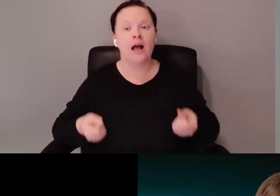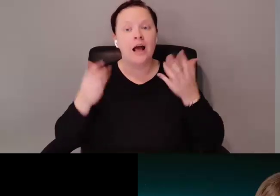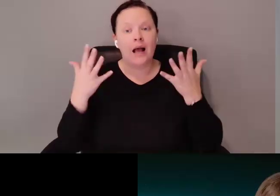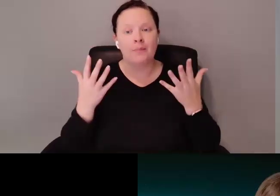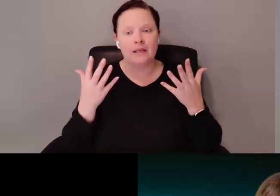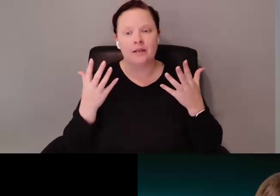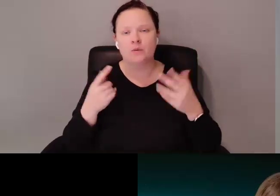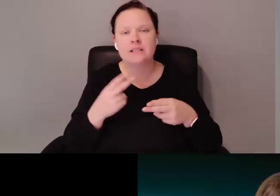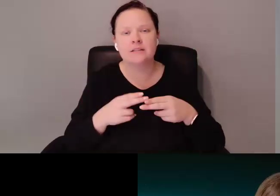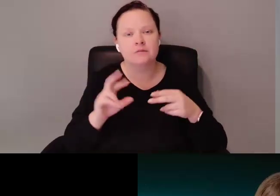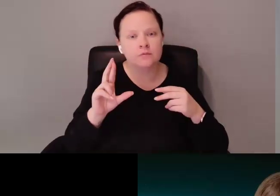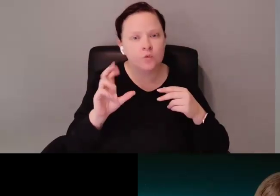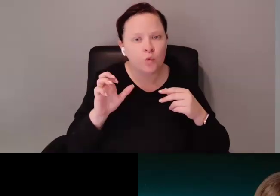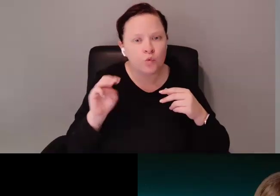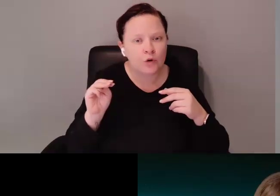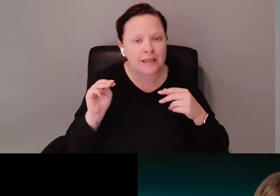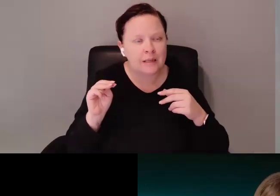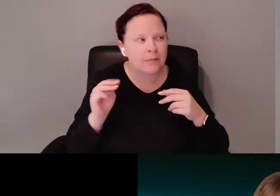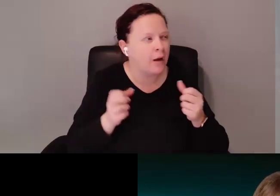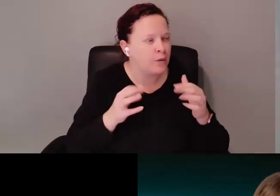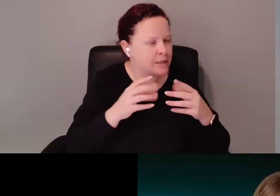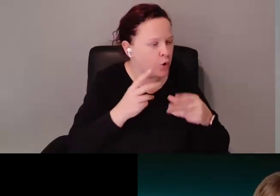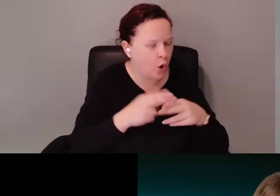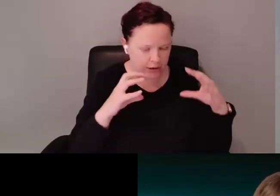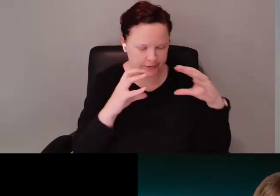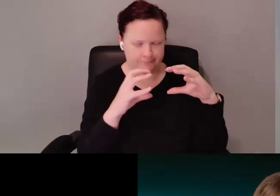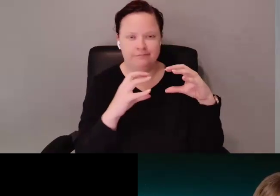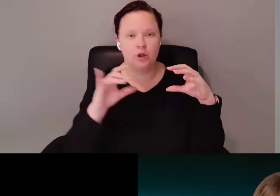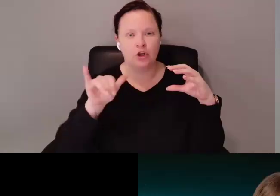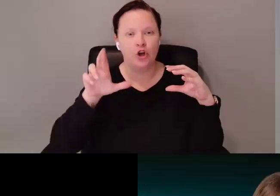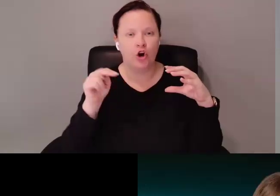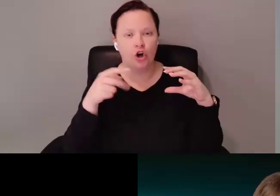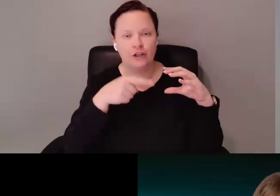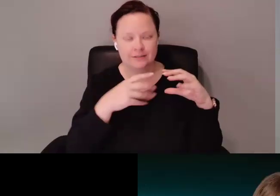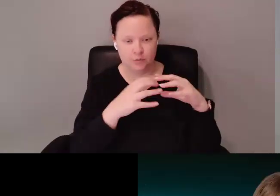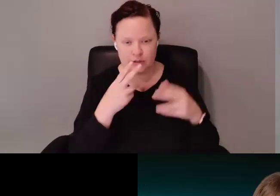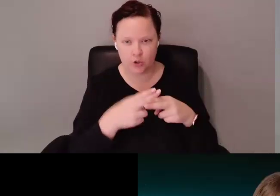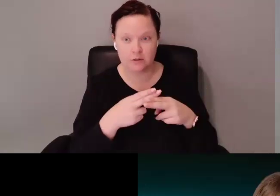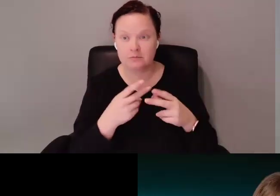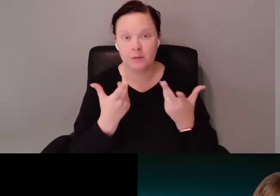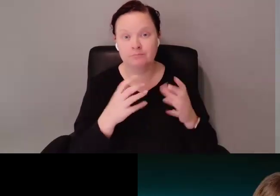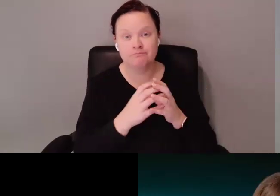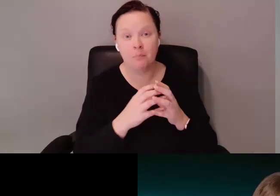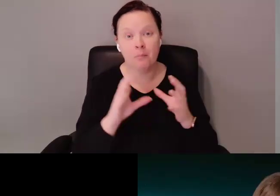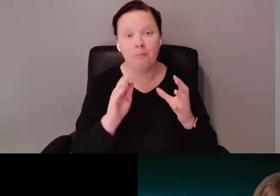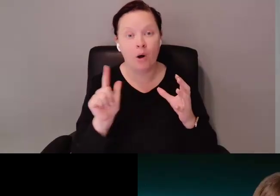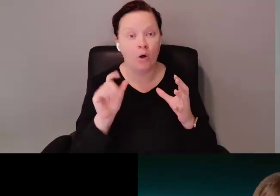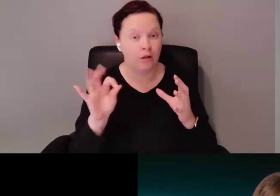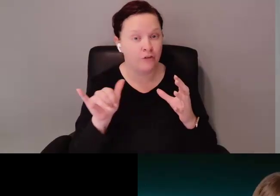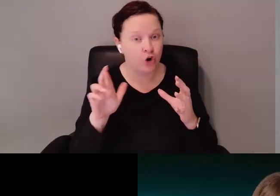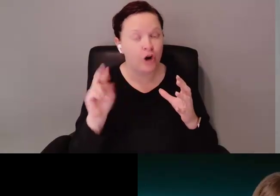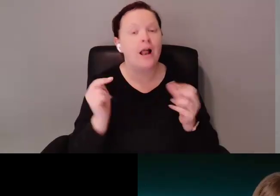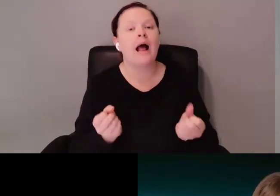how many, what do you call them, reams of yarn? I can't remember how you do it. Balls of yarn. Do you